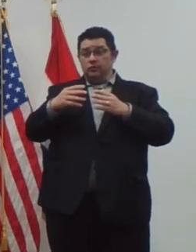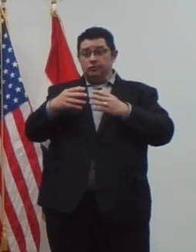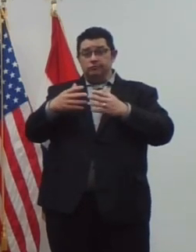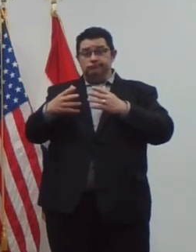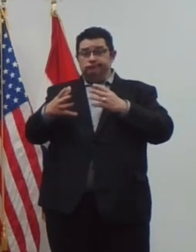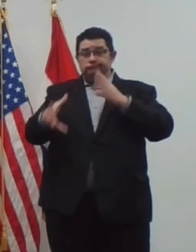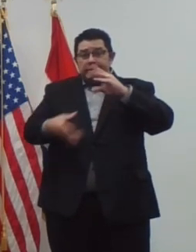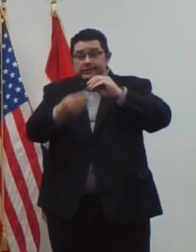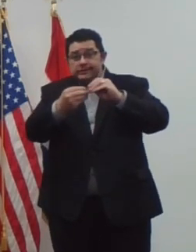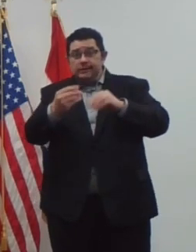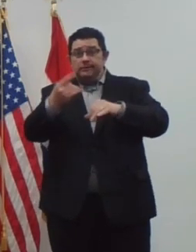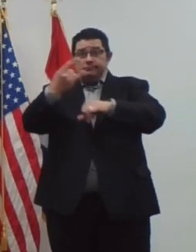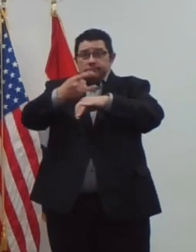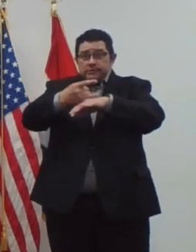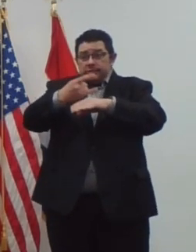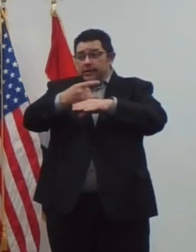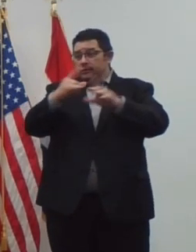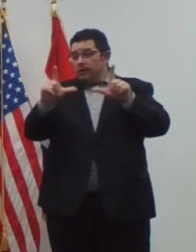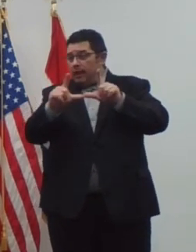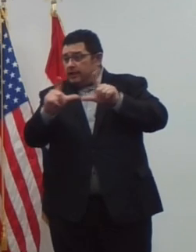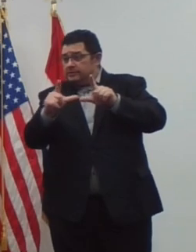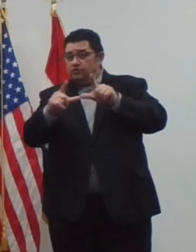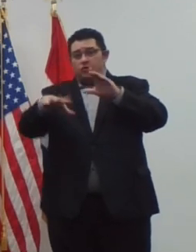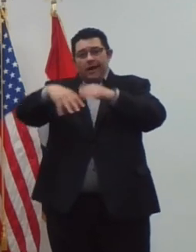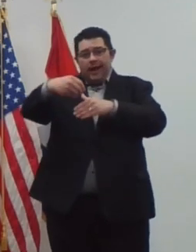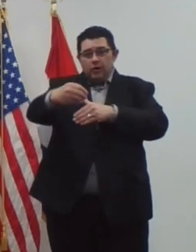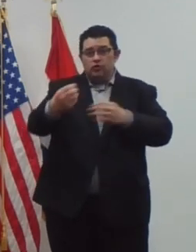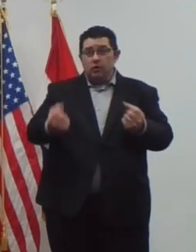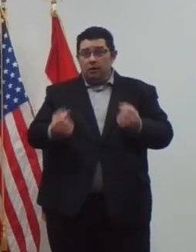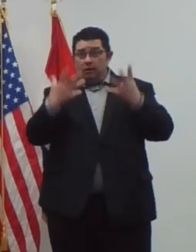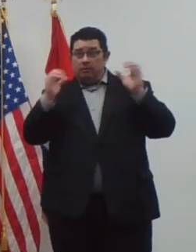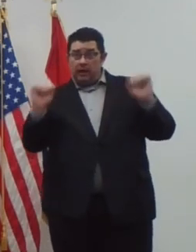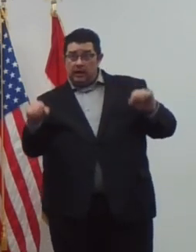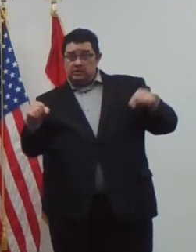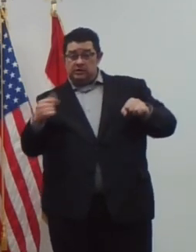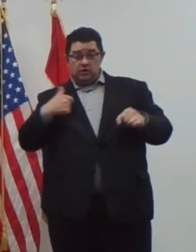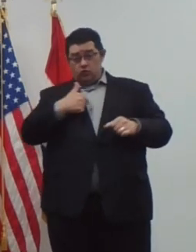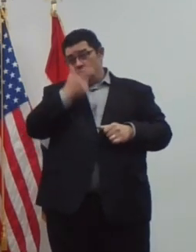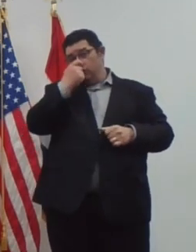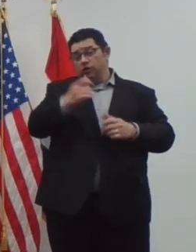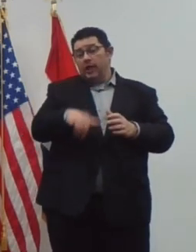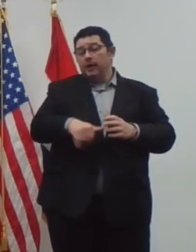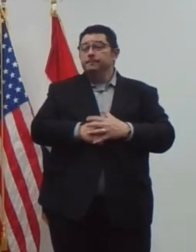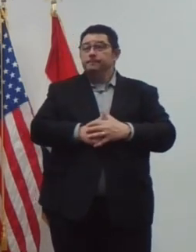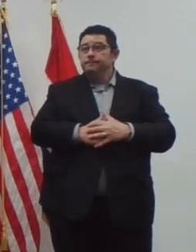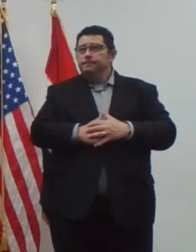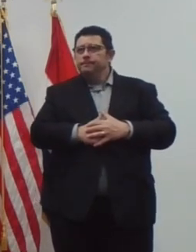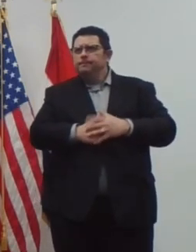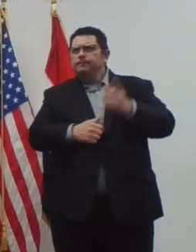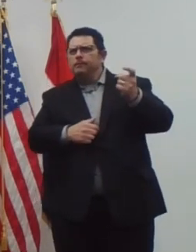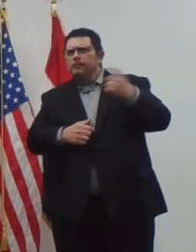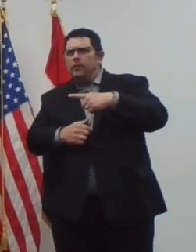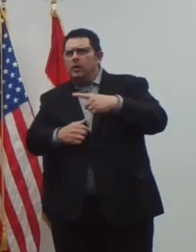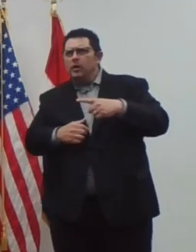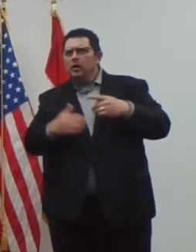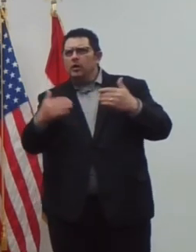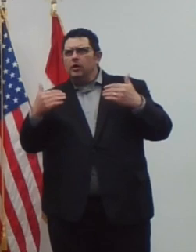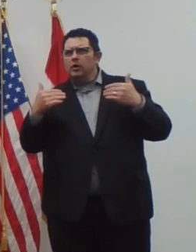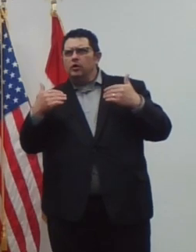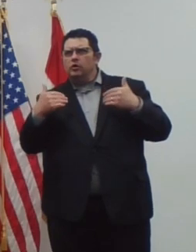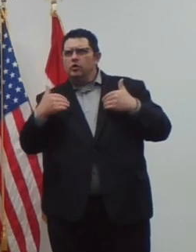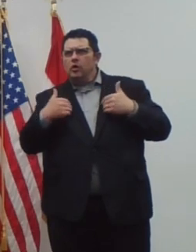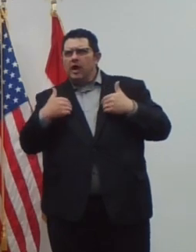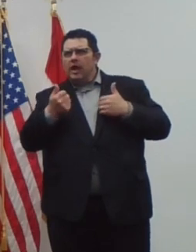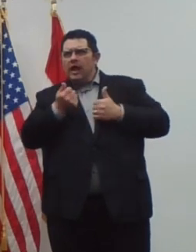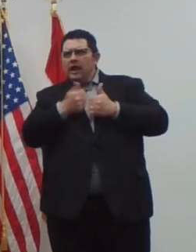extending their outdoor capacity, I'm sure we would be interested. Do you guys have any numbers just from these first few